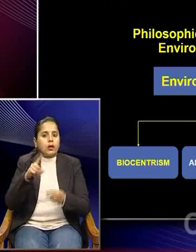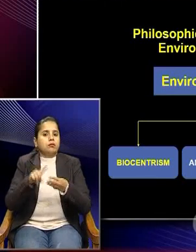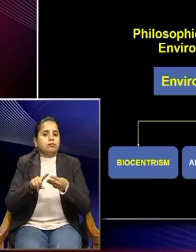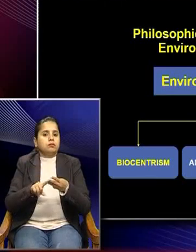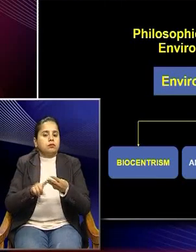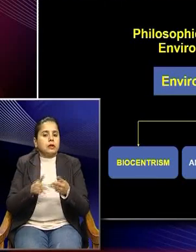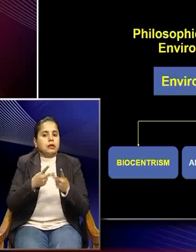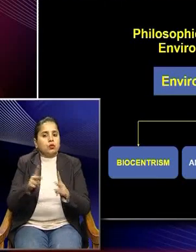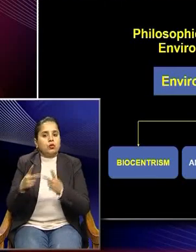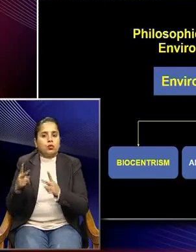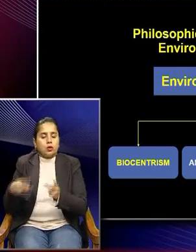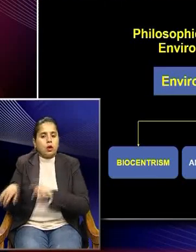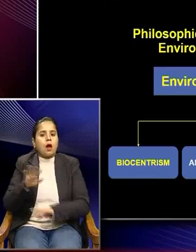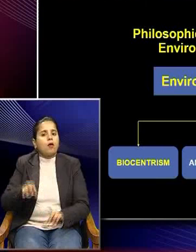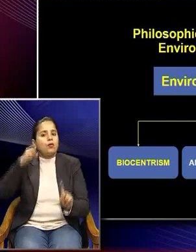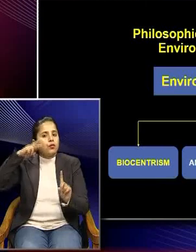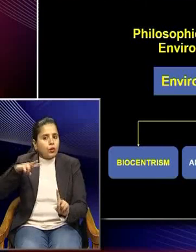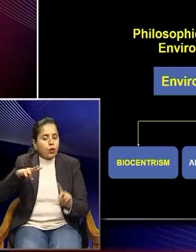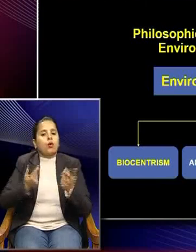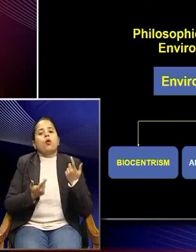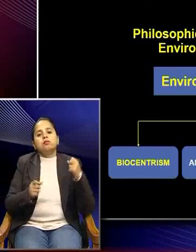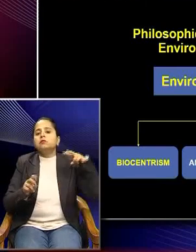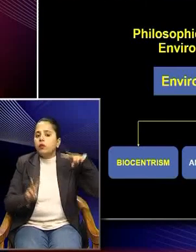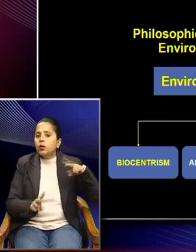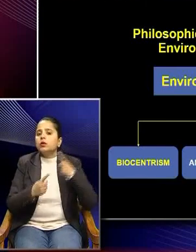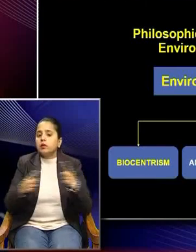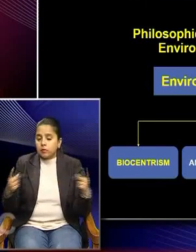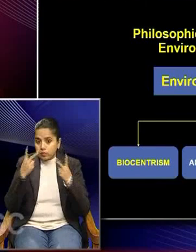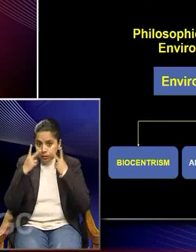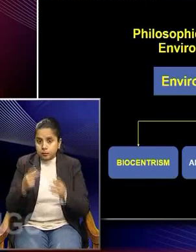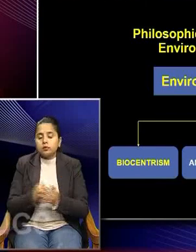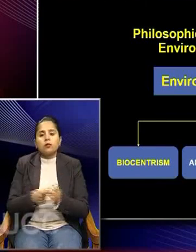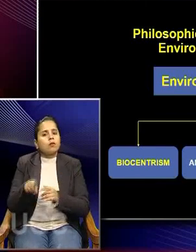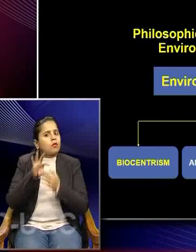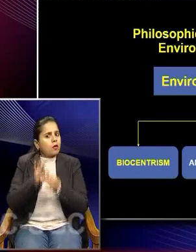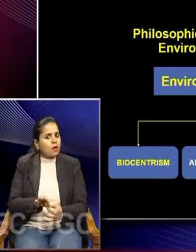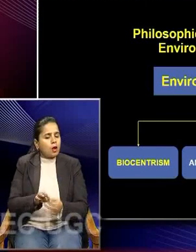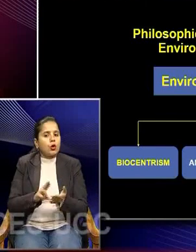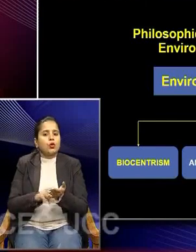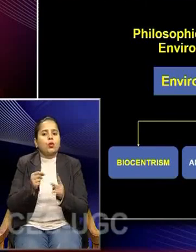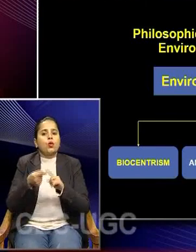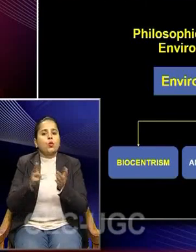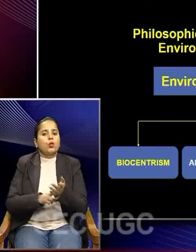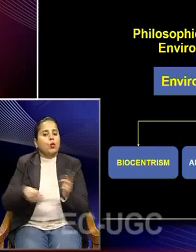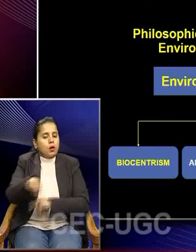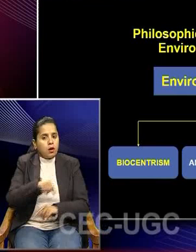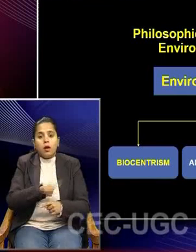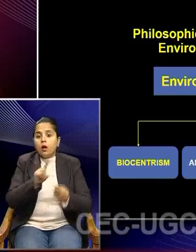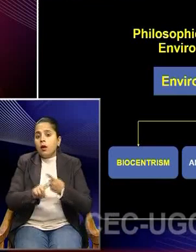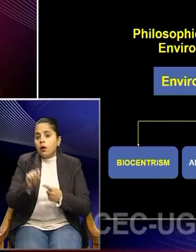different alternative views or perspectives regarding the notion of environmental ethics. First